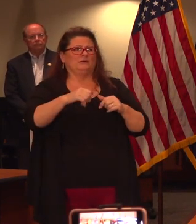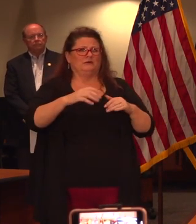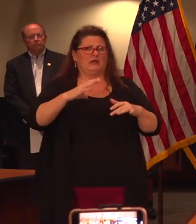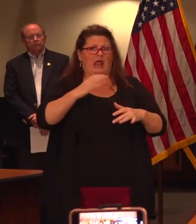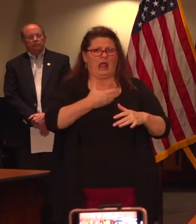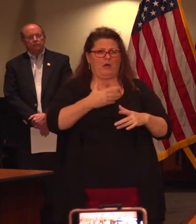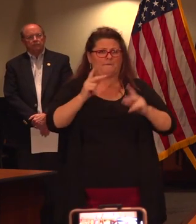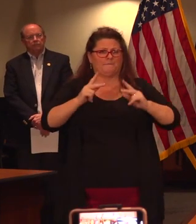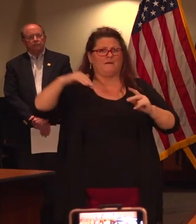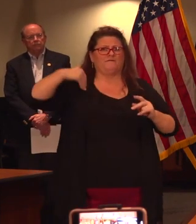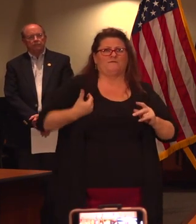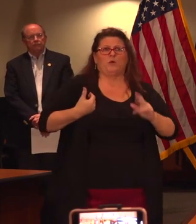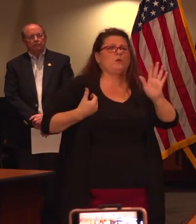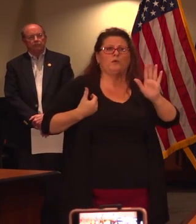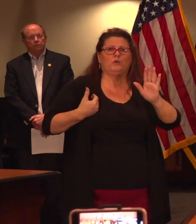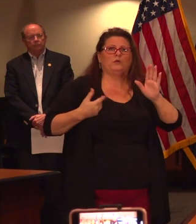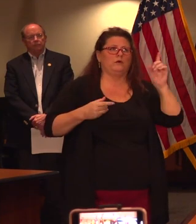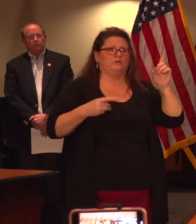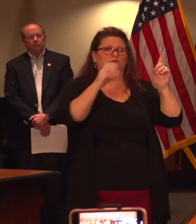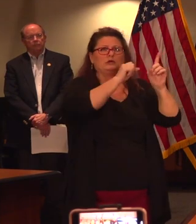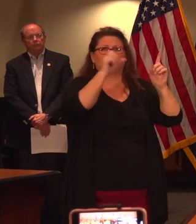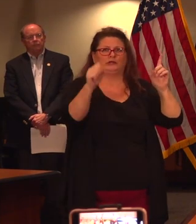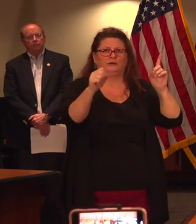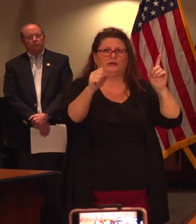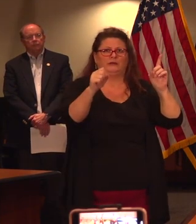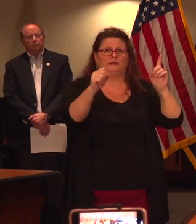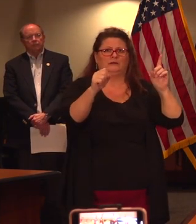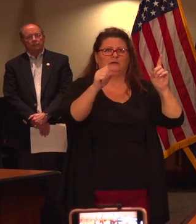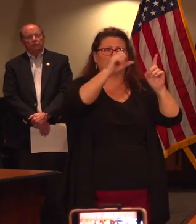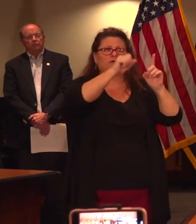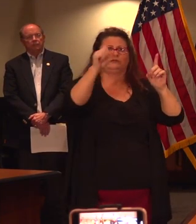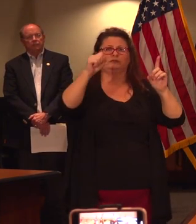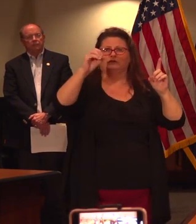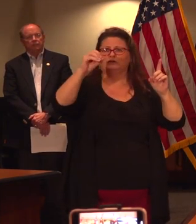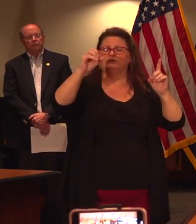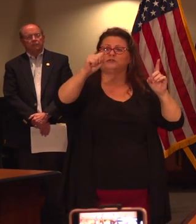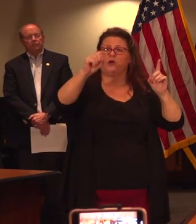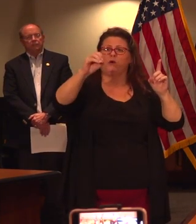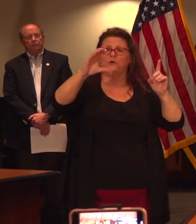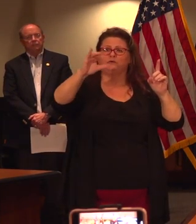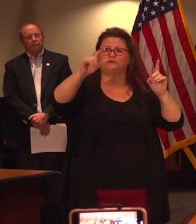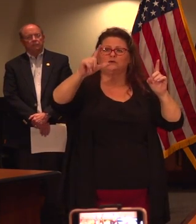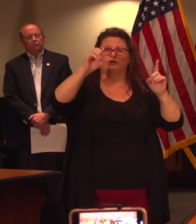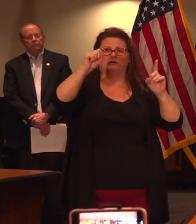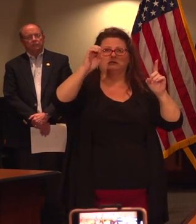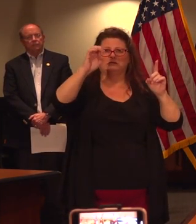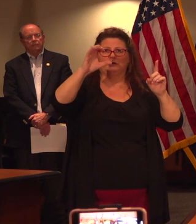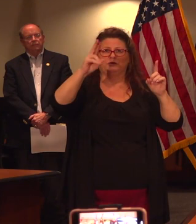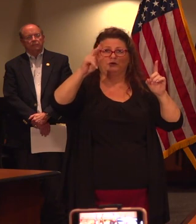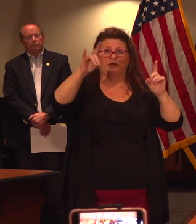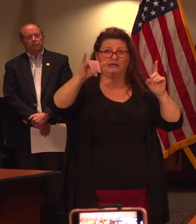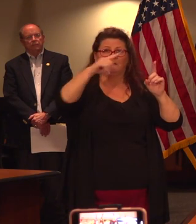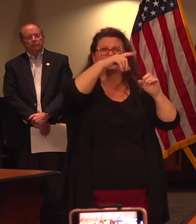people, but by the main Social Security computer in Maryland, I believe is where it's